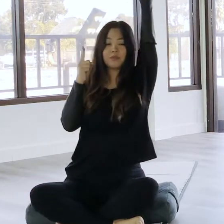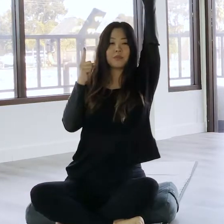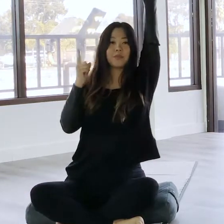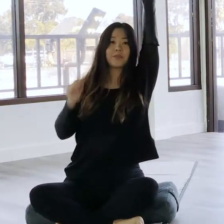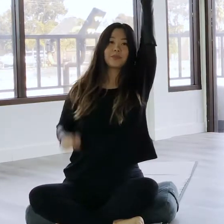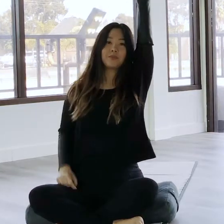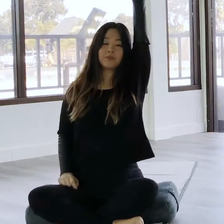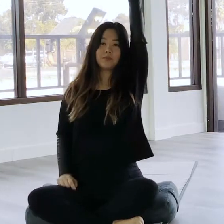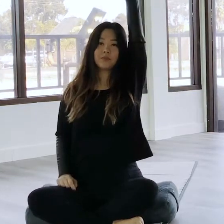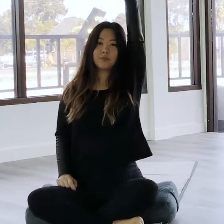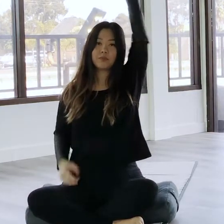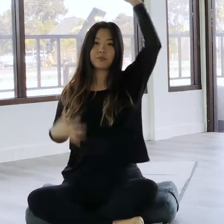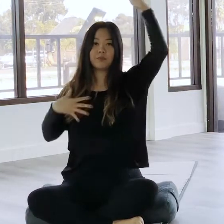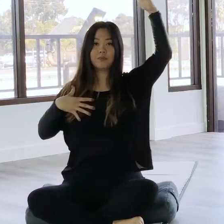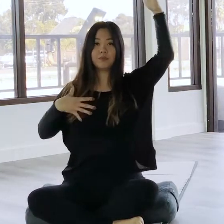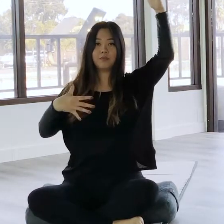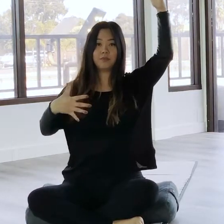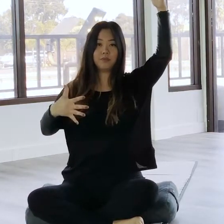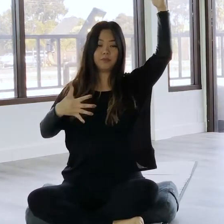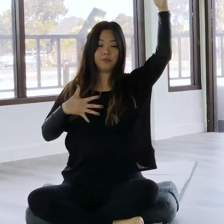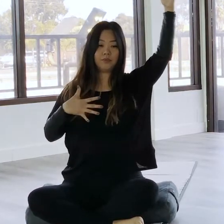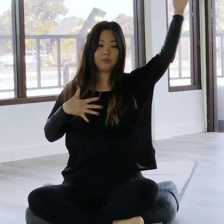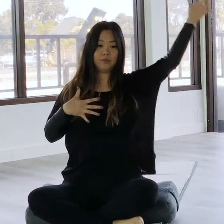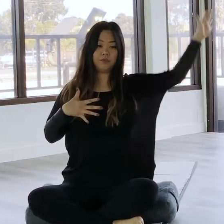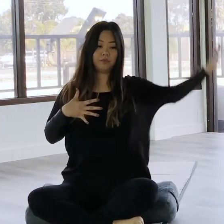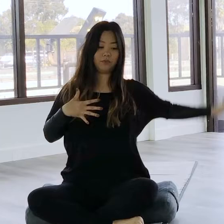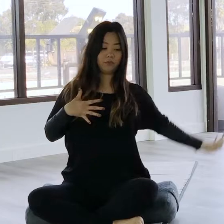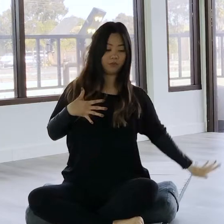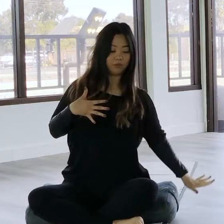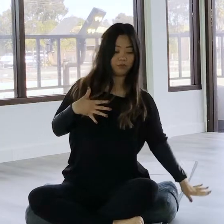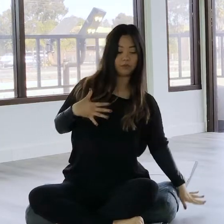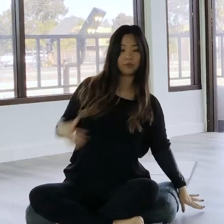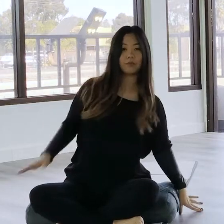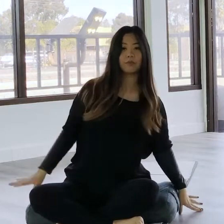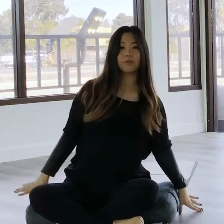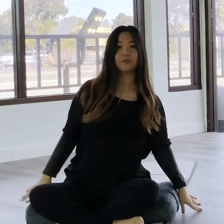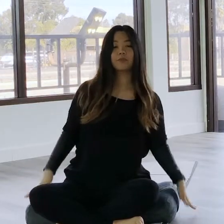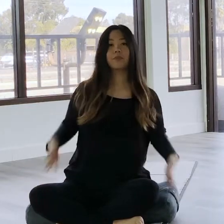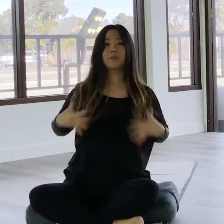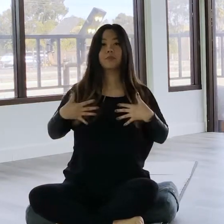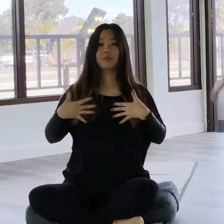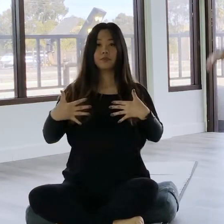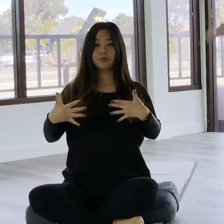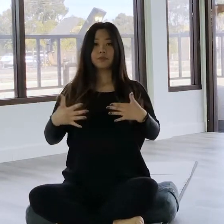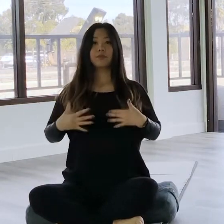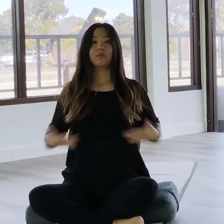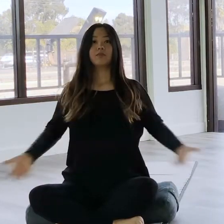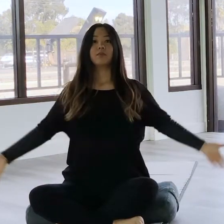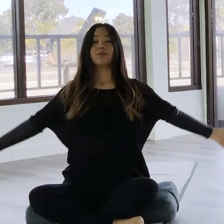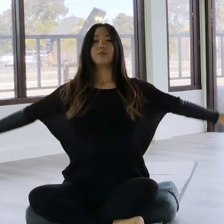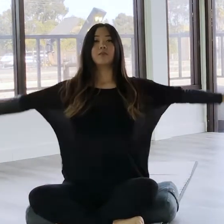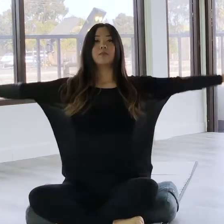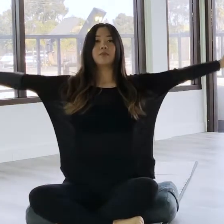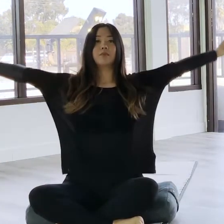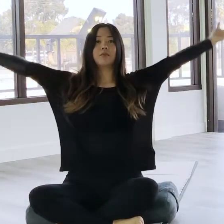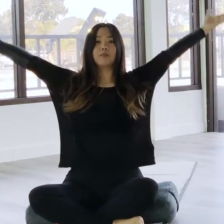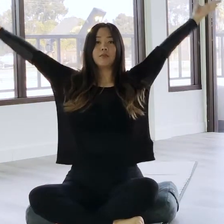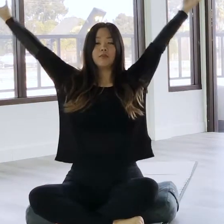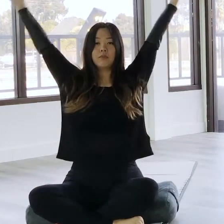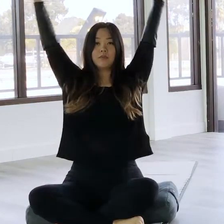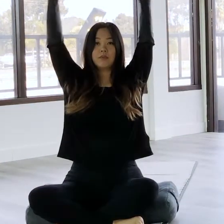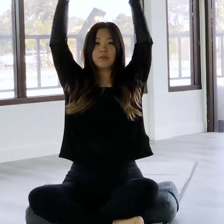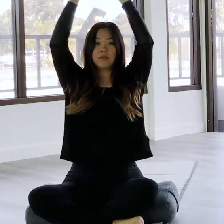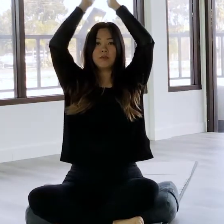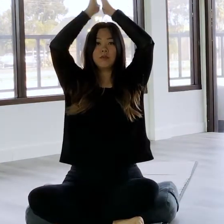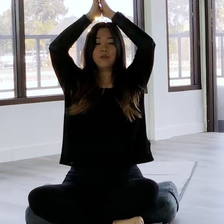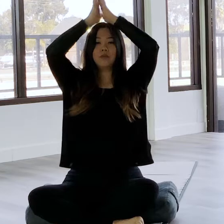And exhale, hands comes down. Inhale, both hands come up to the sky.